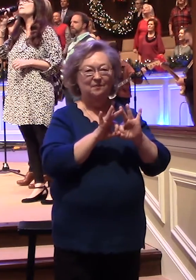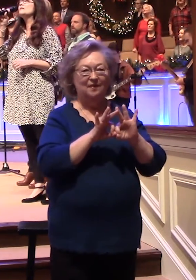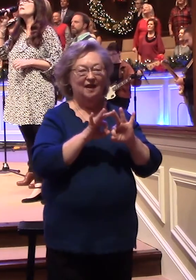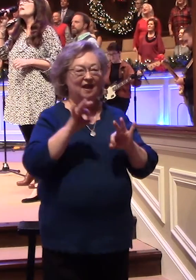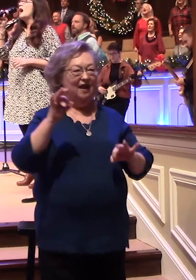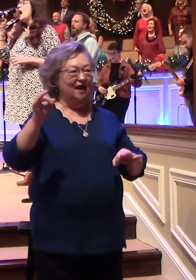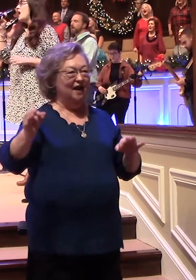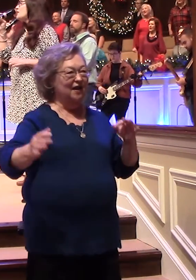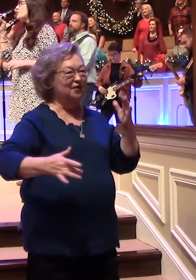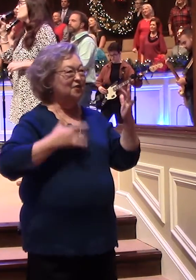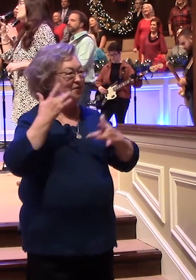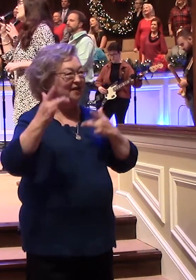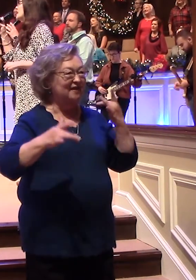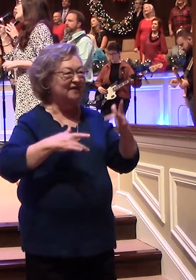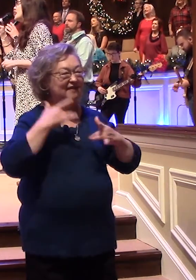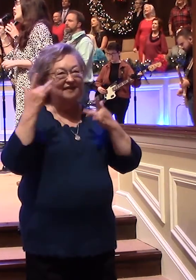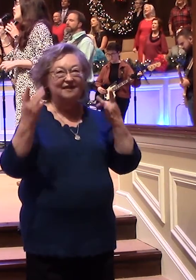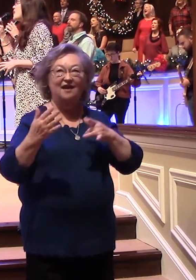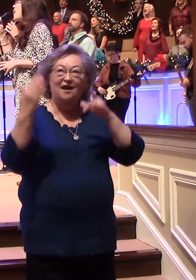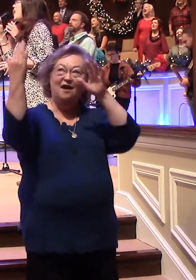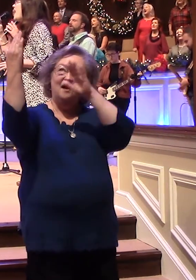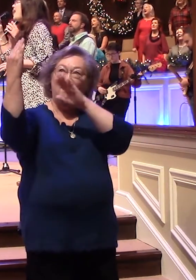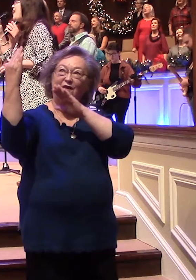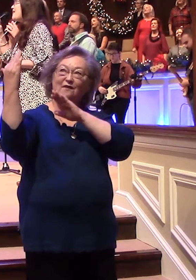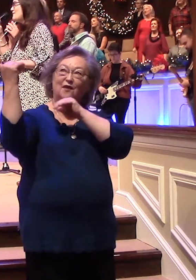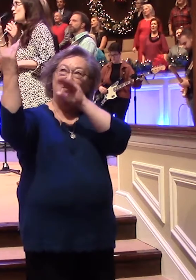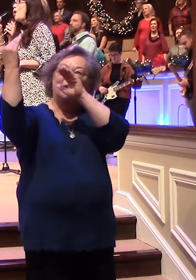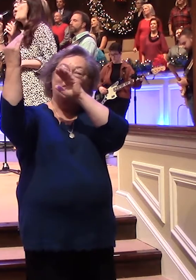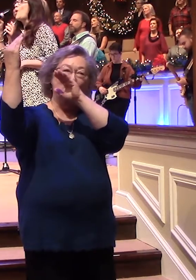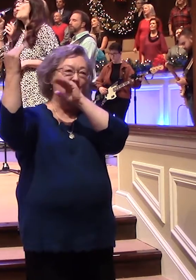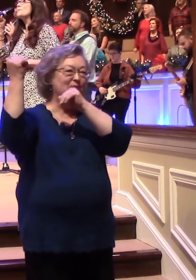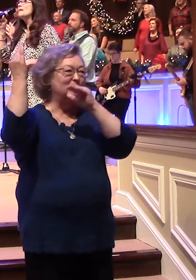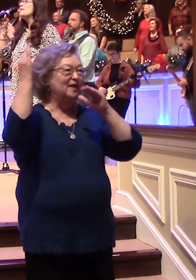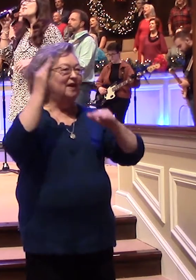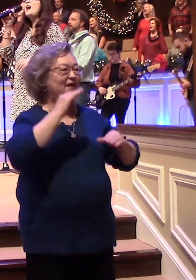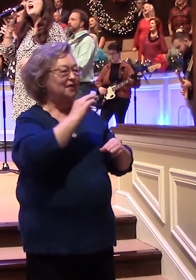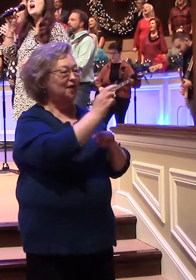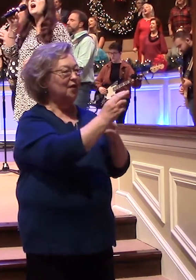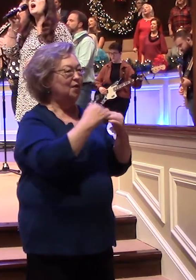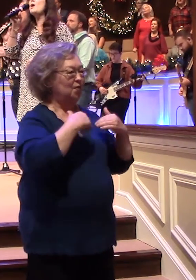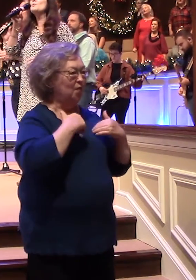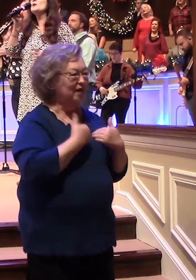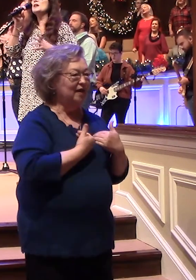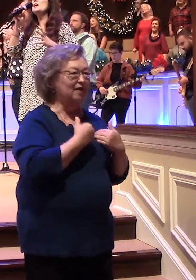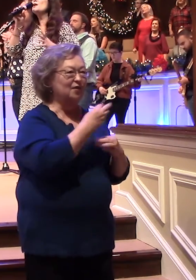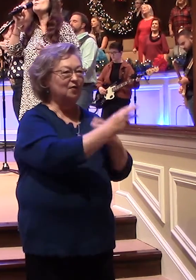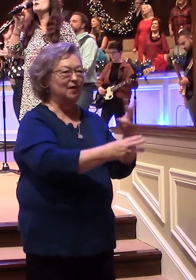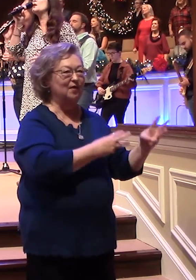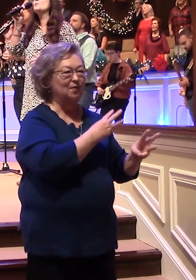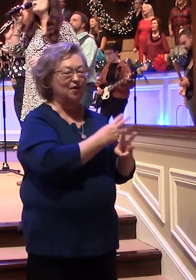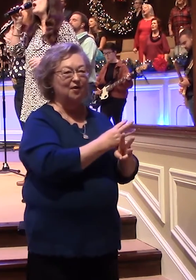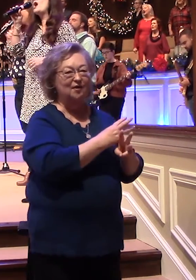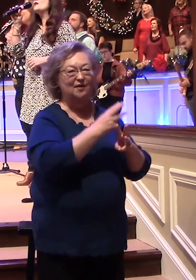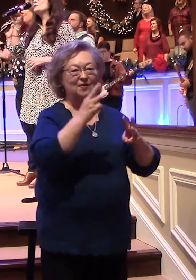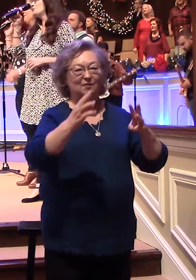worth. Our thrill of hope, our weary